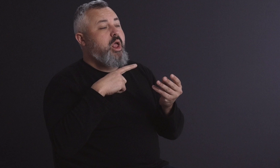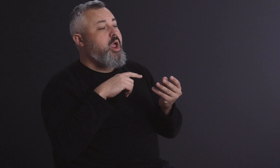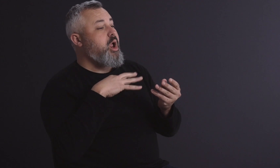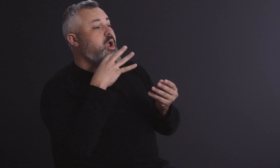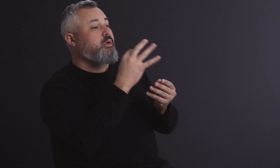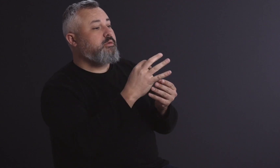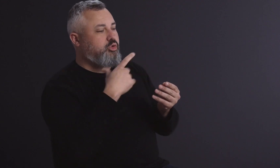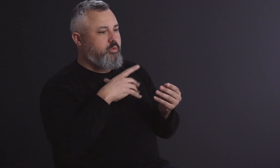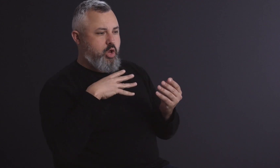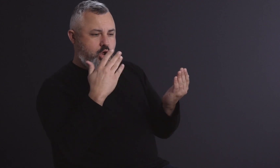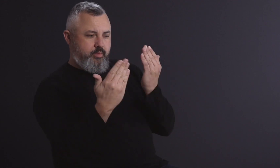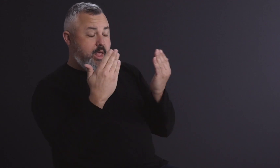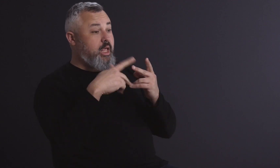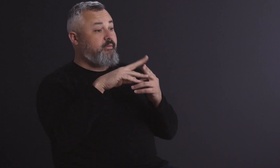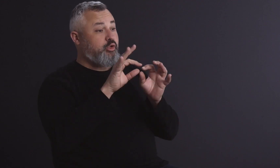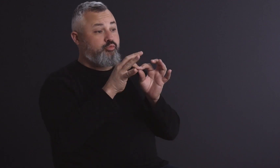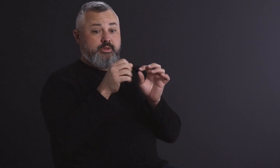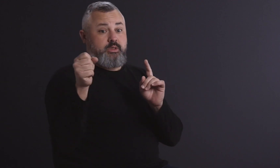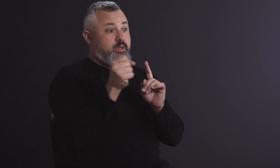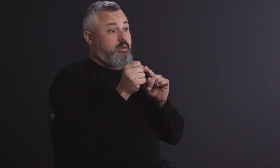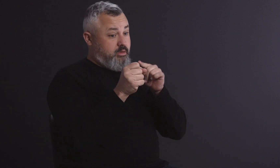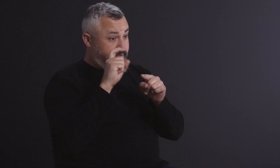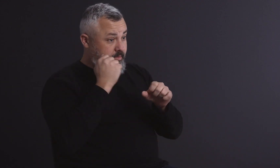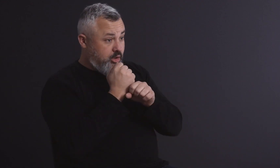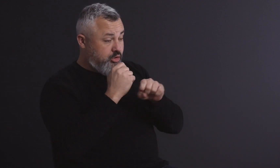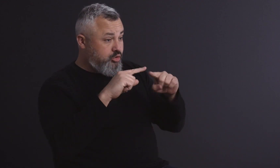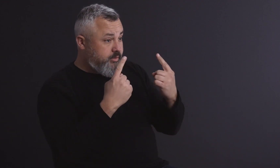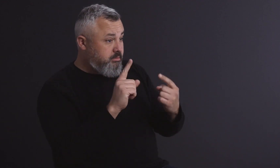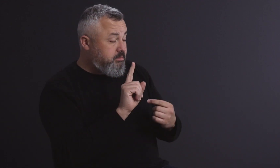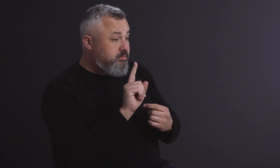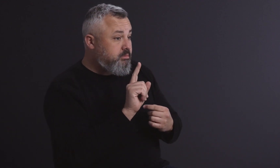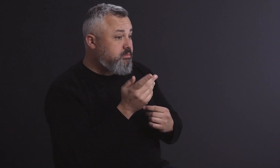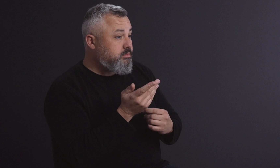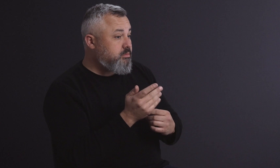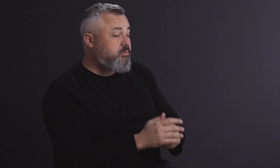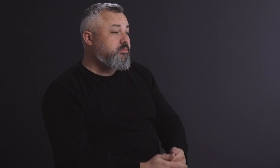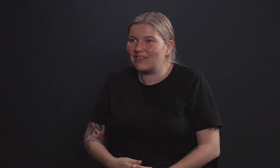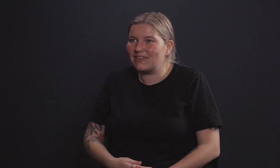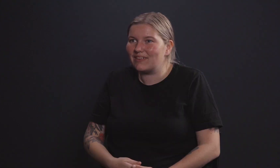her emotion get in the way? Do you think that if the interpreter was in her place, it would have made a difference?